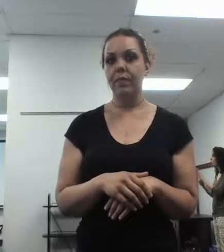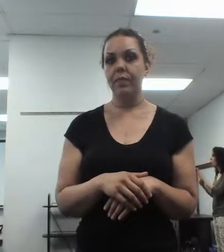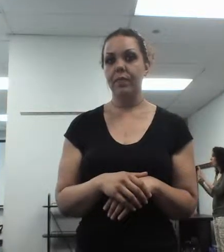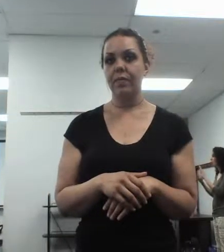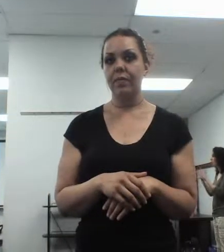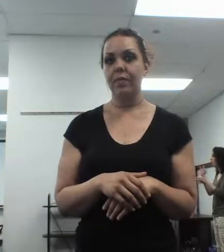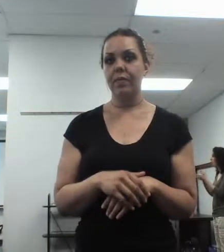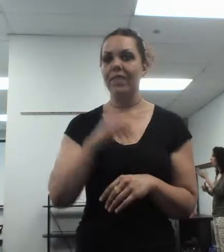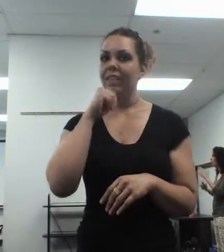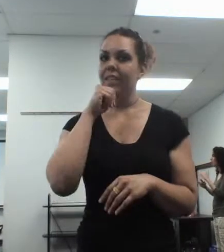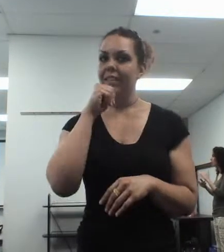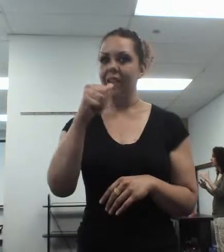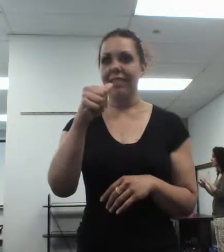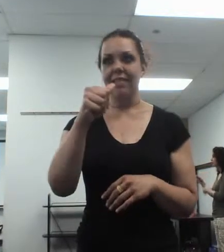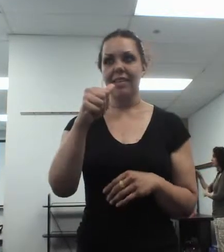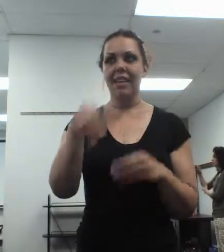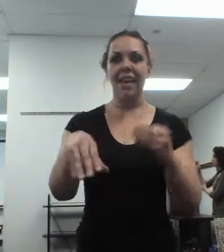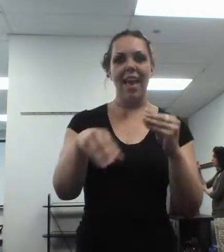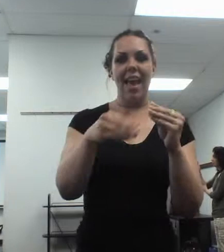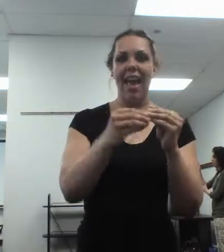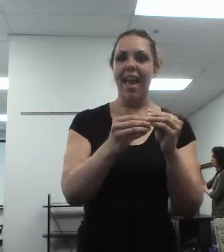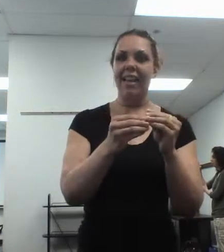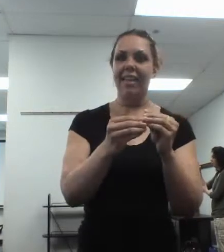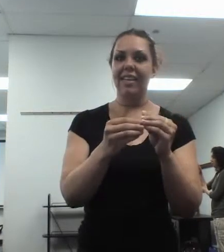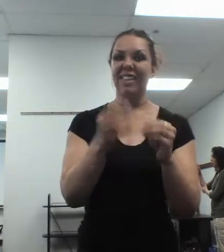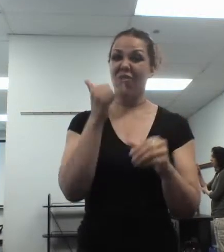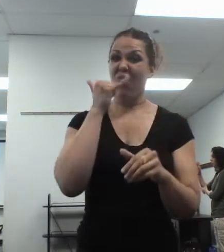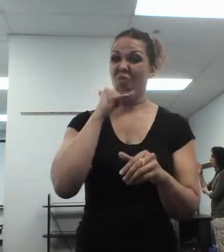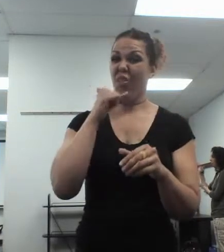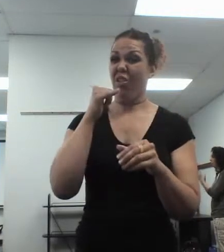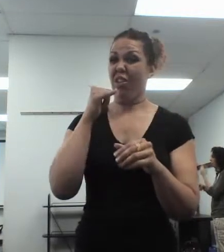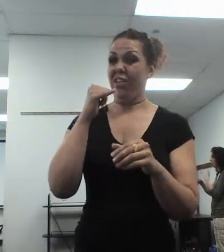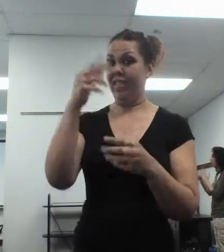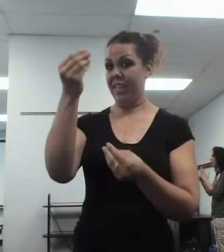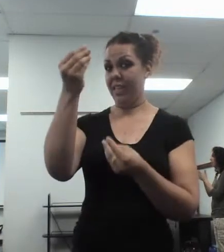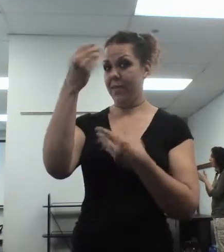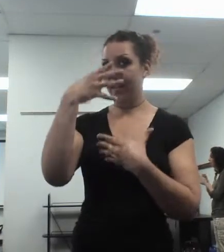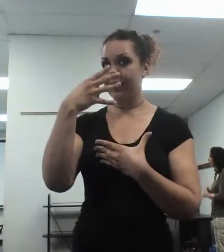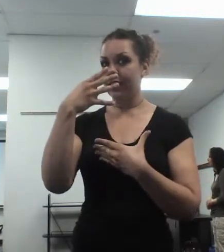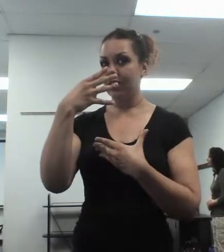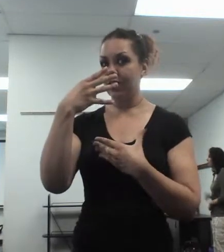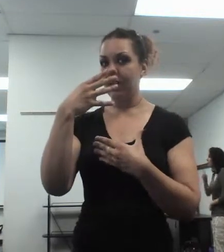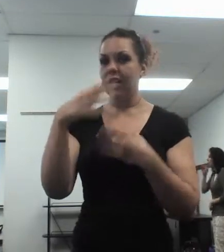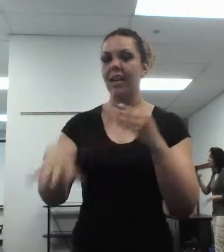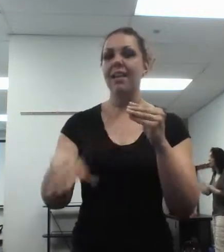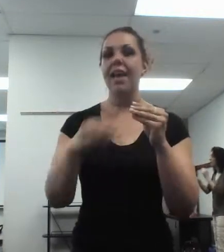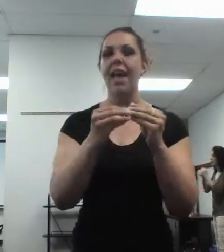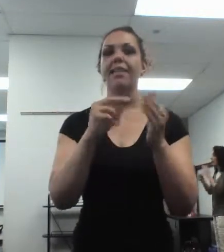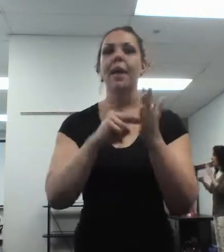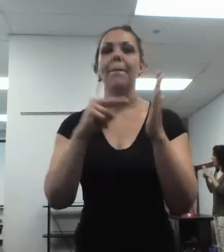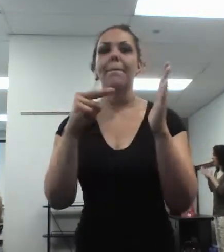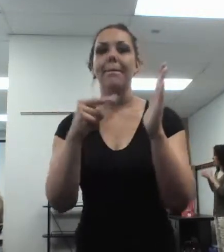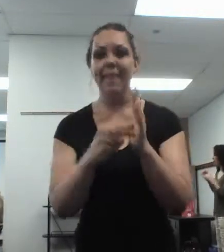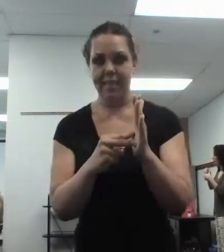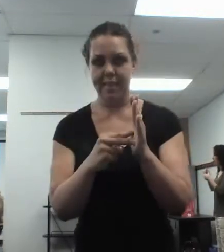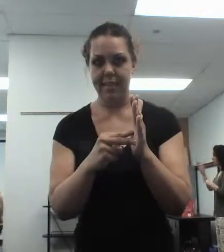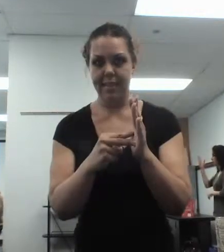not adding inappropriately to the message. It's adding meaning to the message. So what's left implied